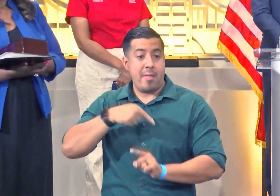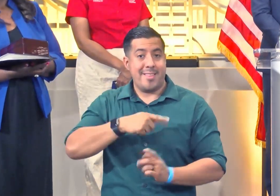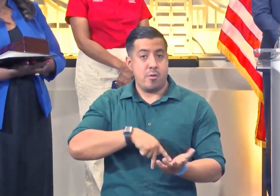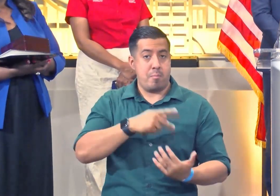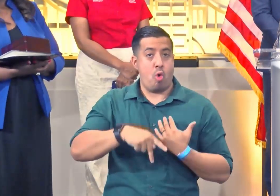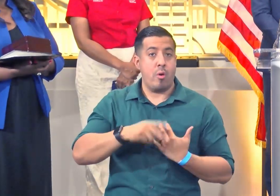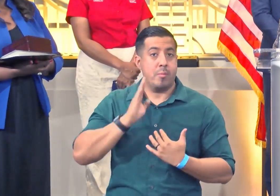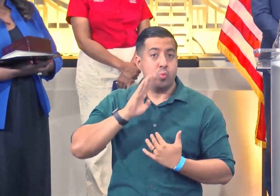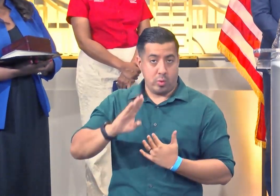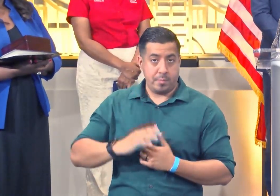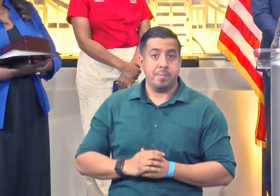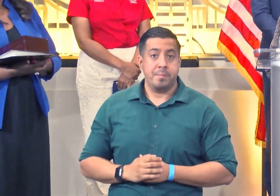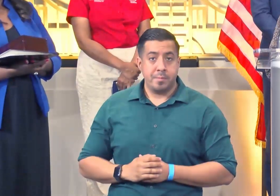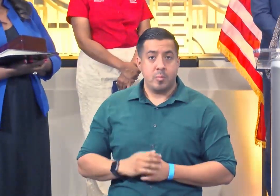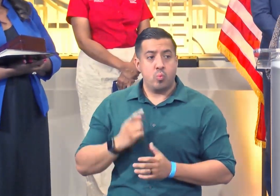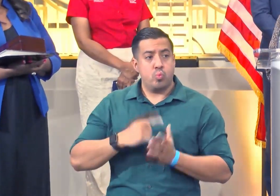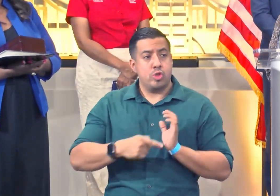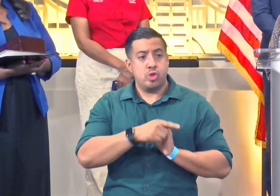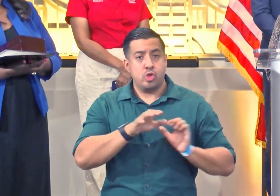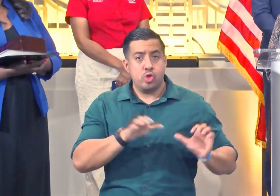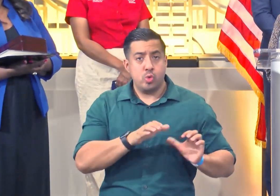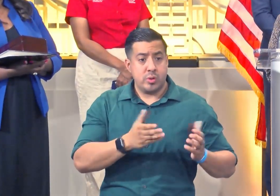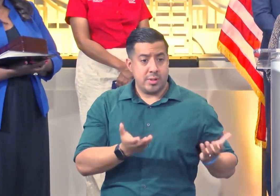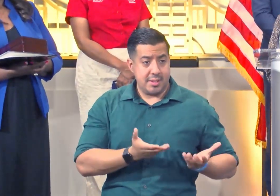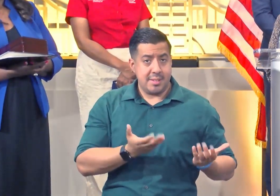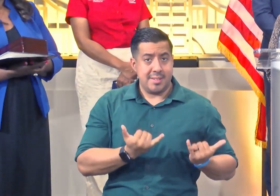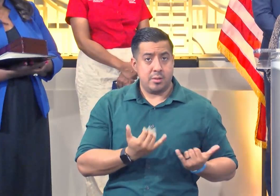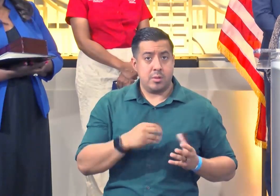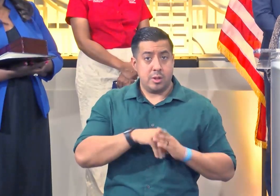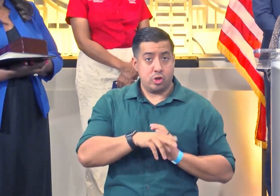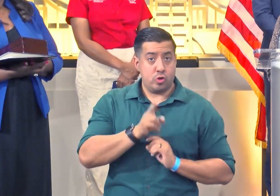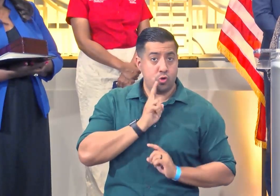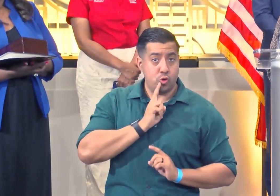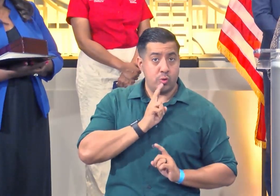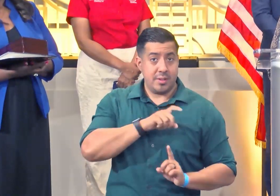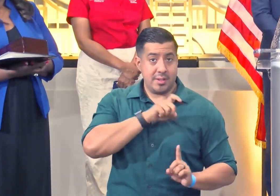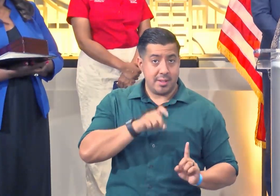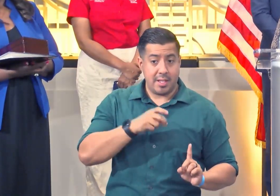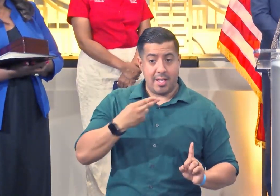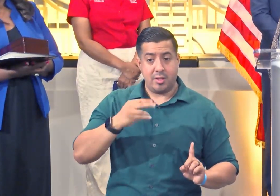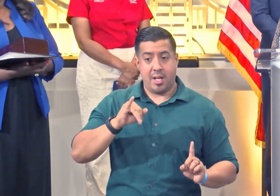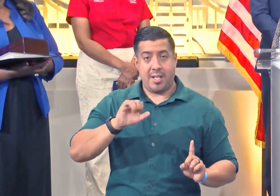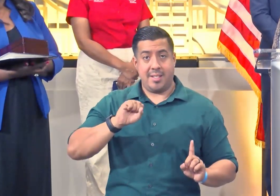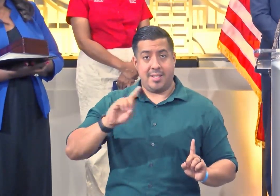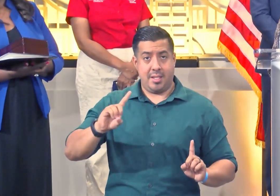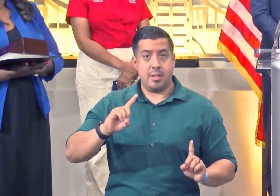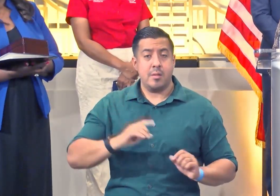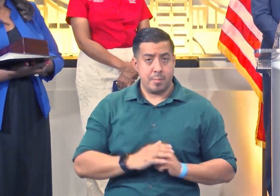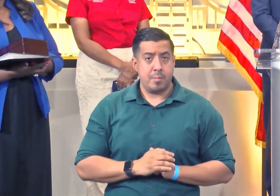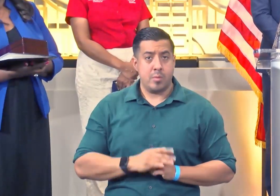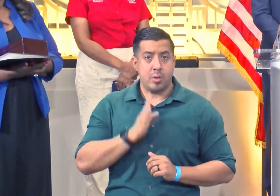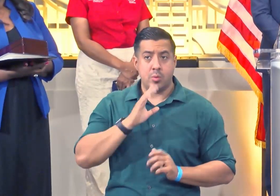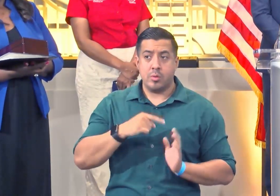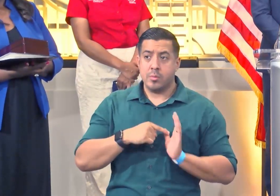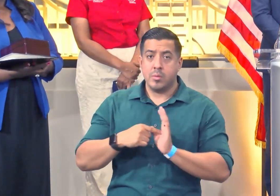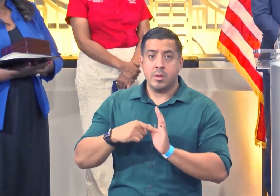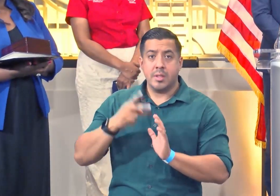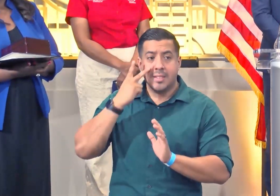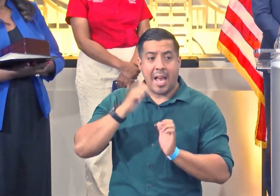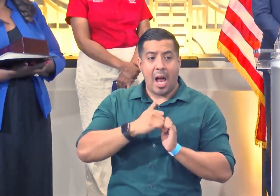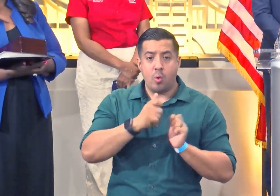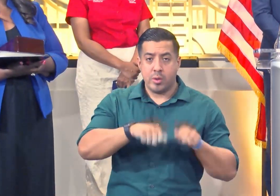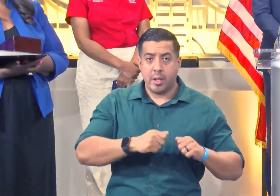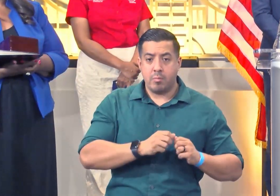program and what you're doing here in Houston, Texas, HISD, so that we can see how far this